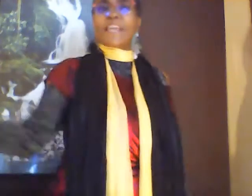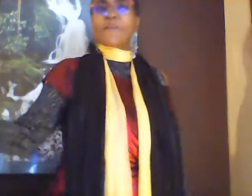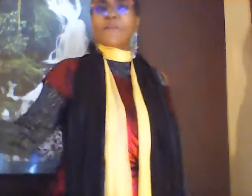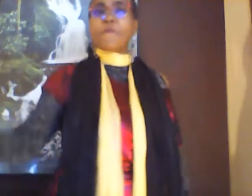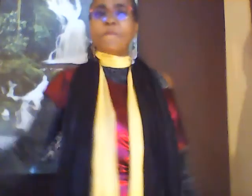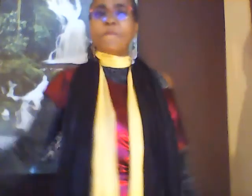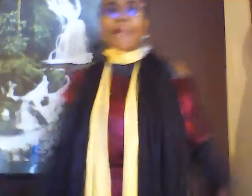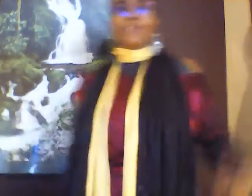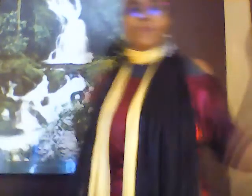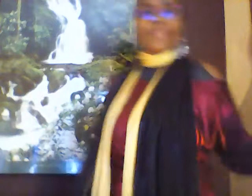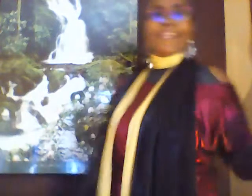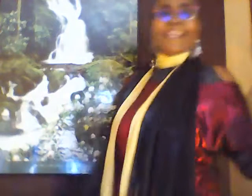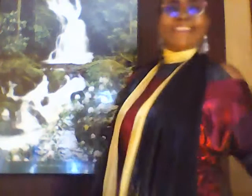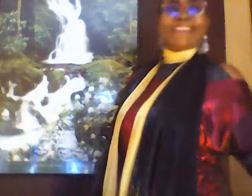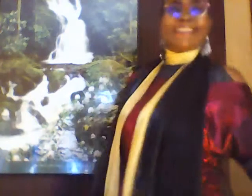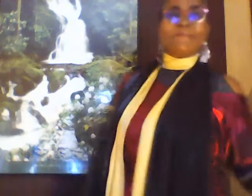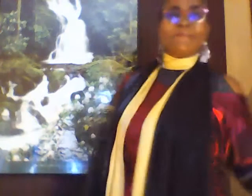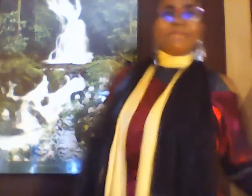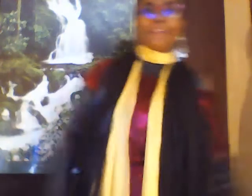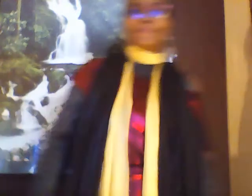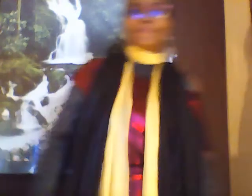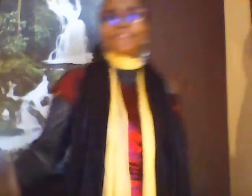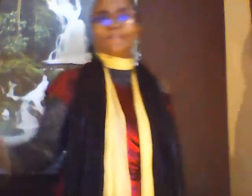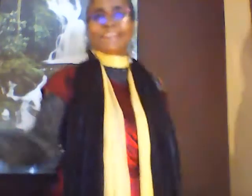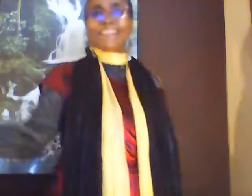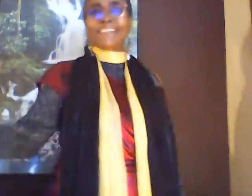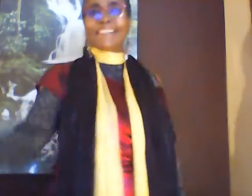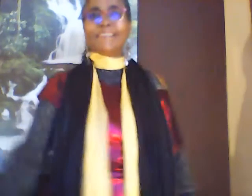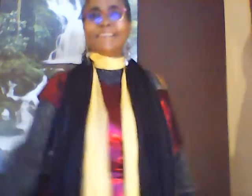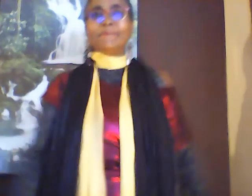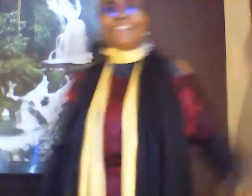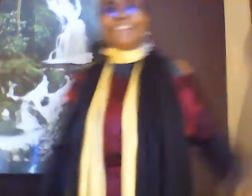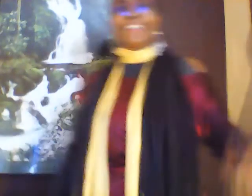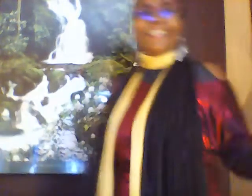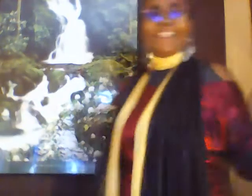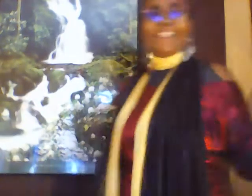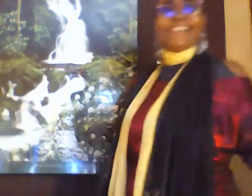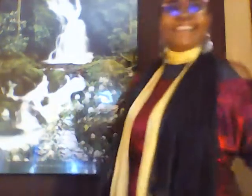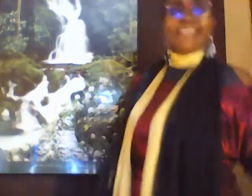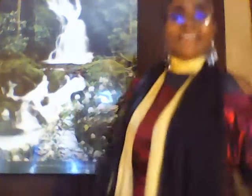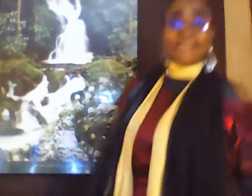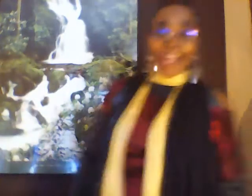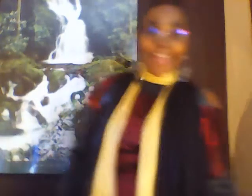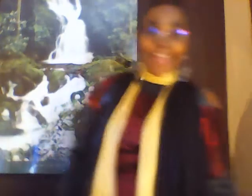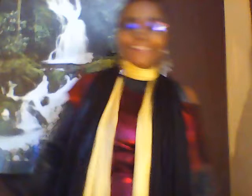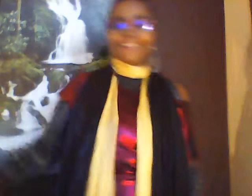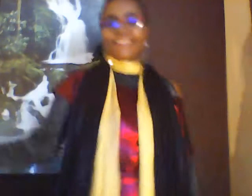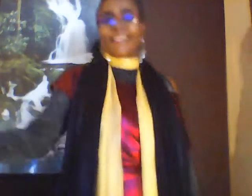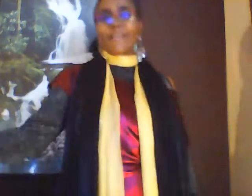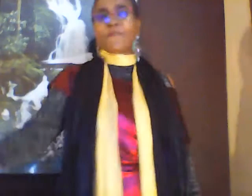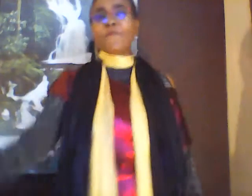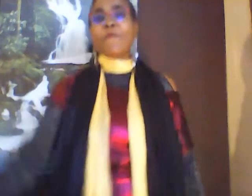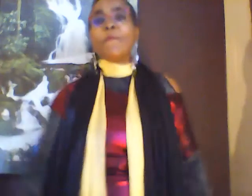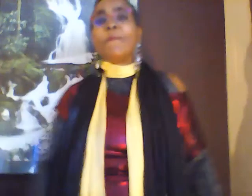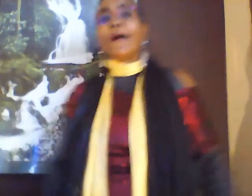Tengo pato el guilty pato me son Miguel Cebra. Tengo pato